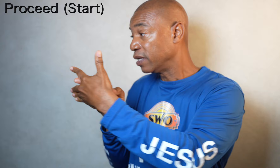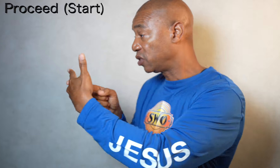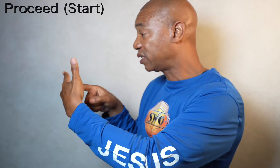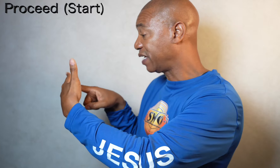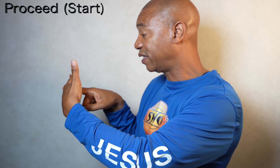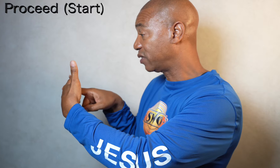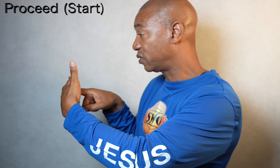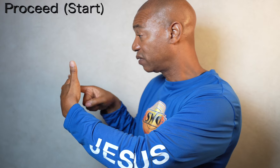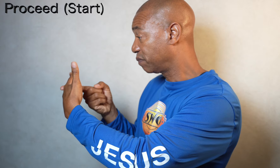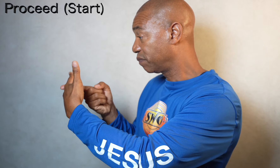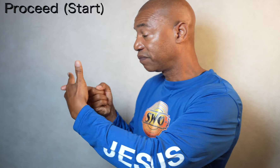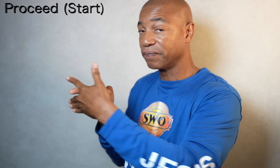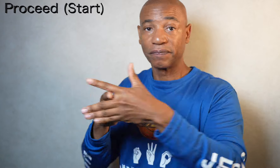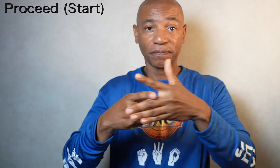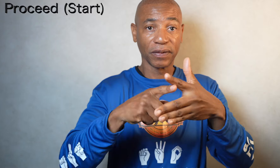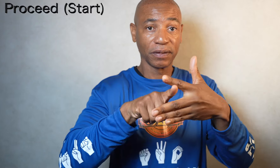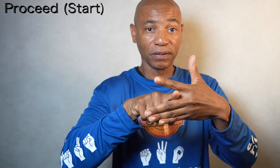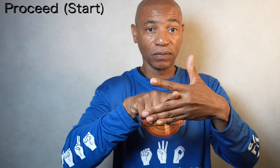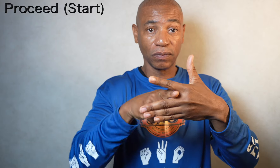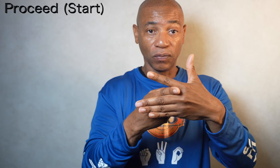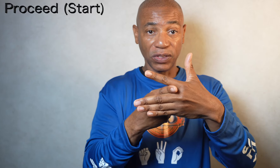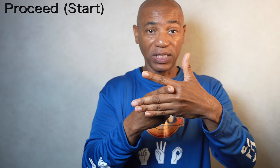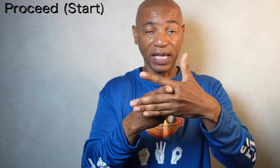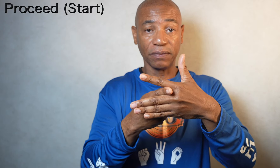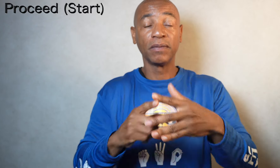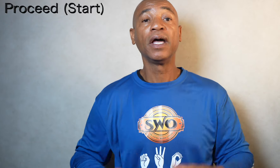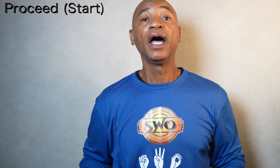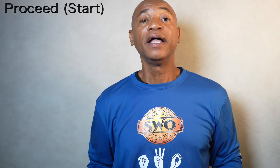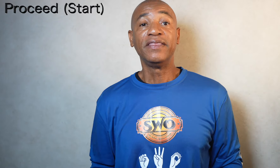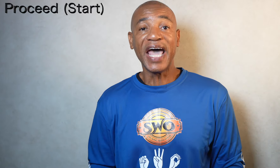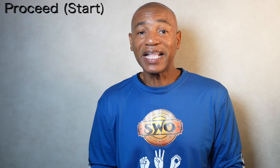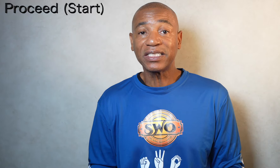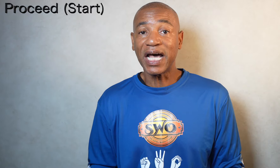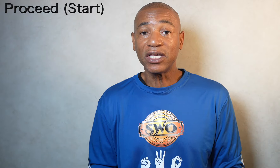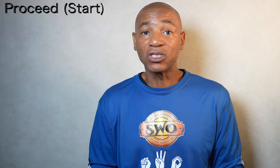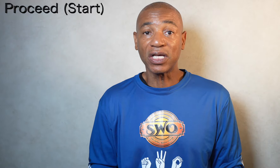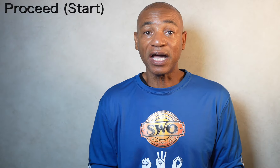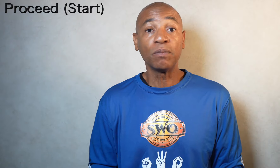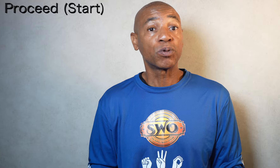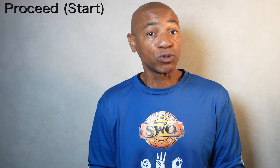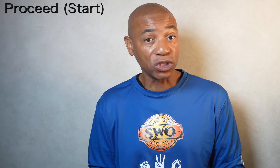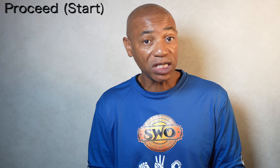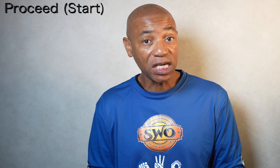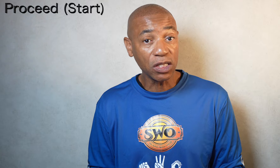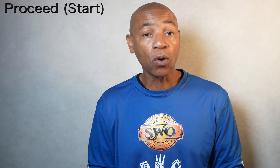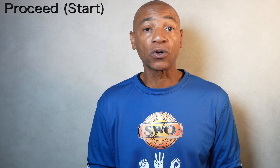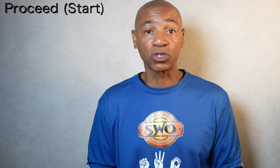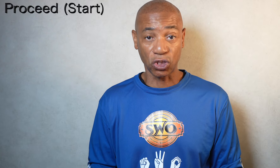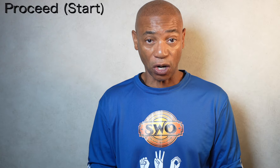Just like this. Once again. That is how you sign proceed or start.